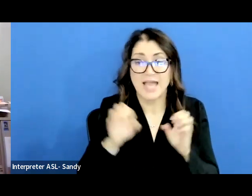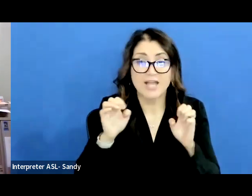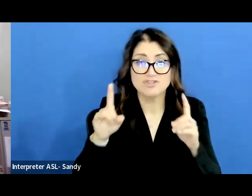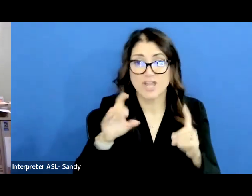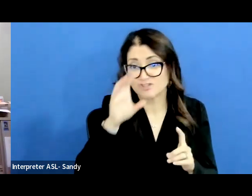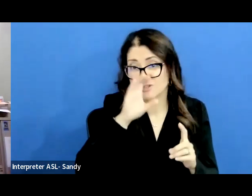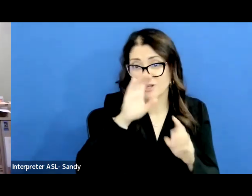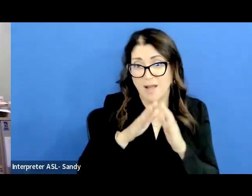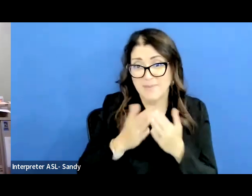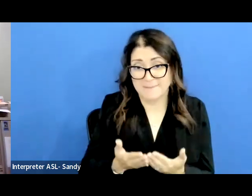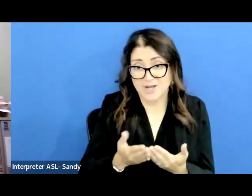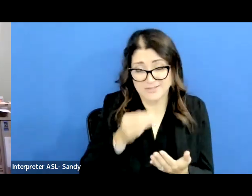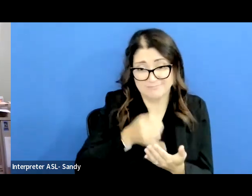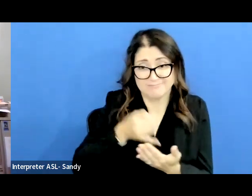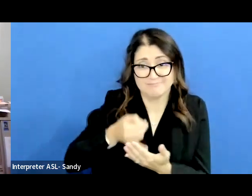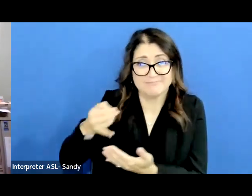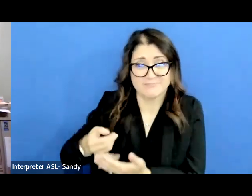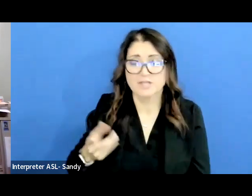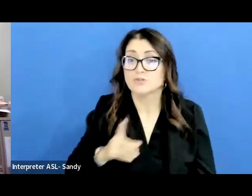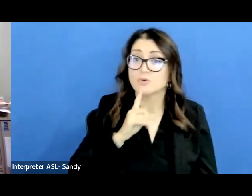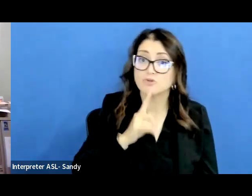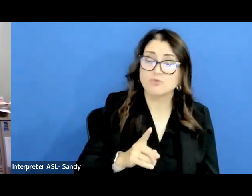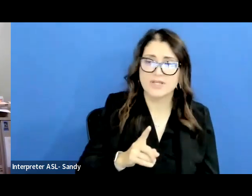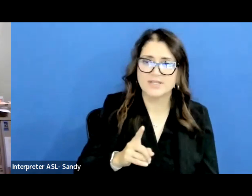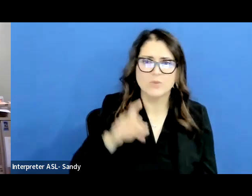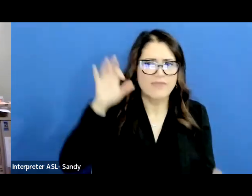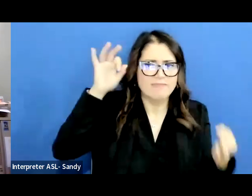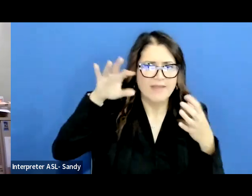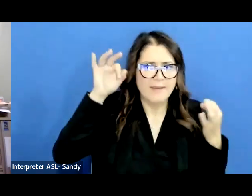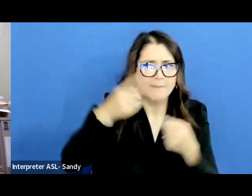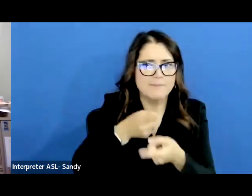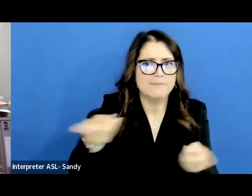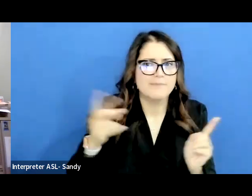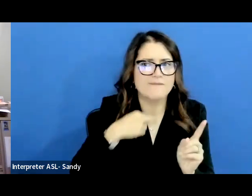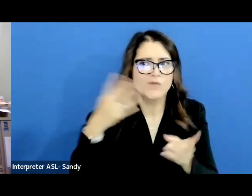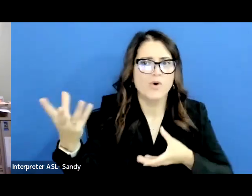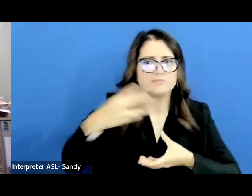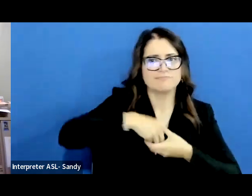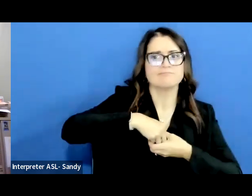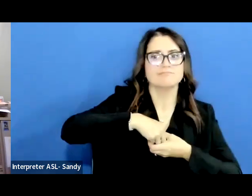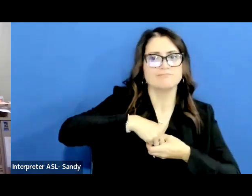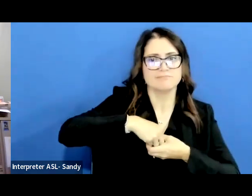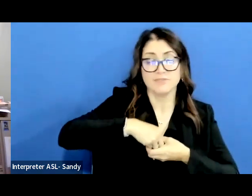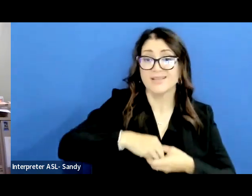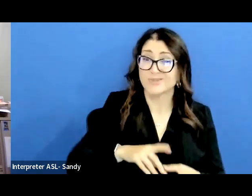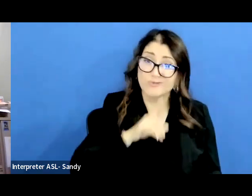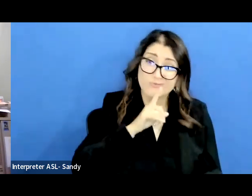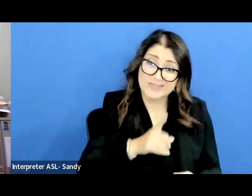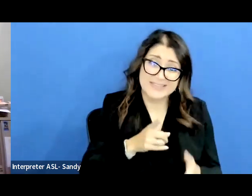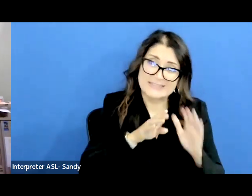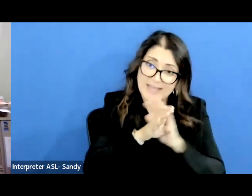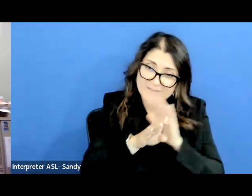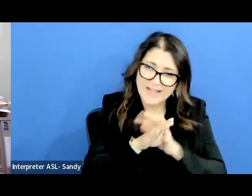But it really was all with the input and the voice of the community. So it really was about developing that trust in